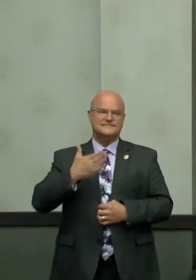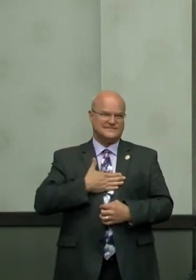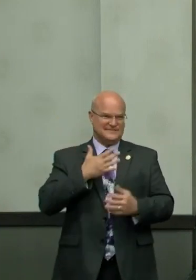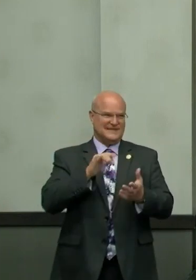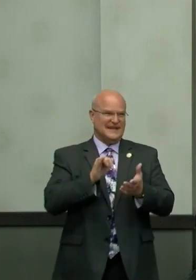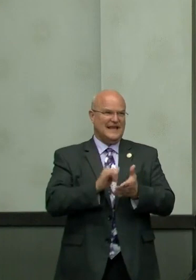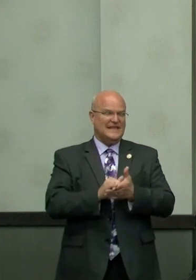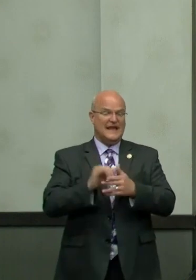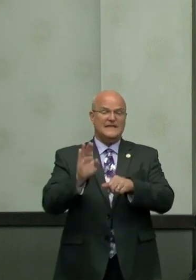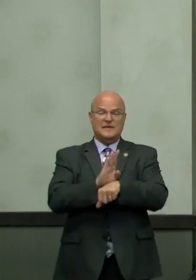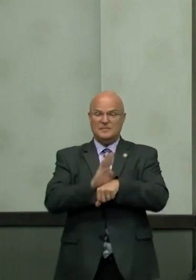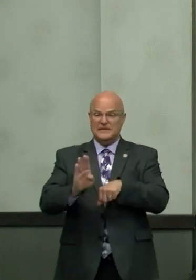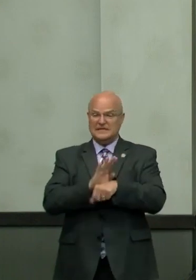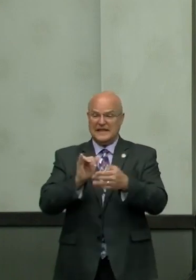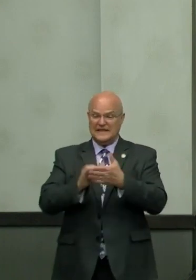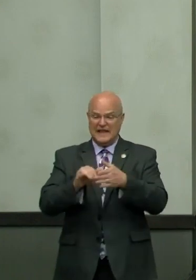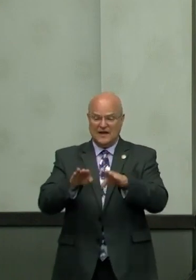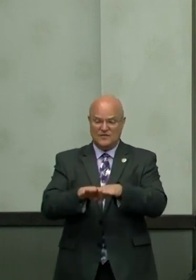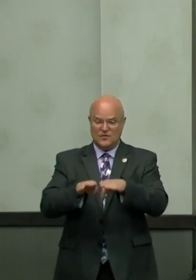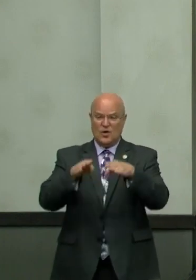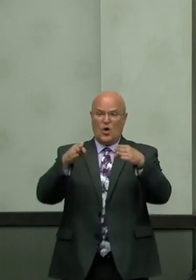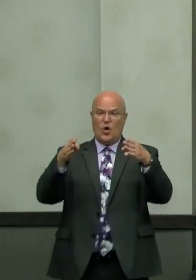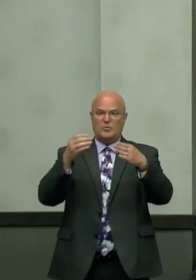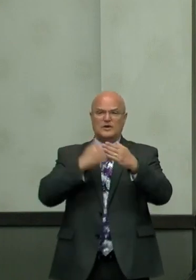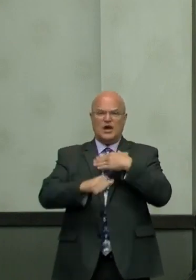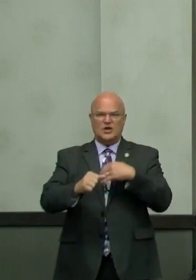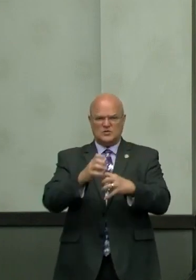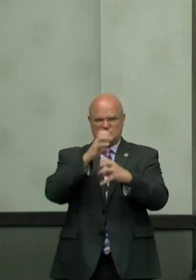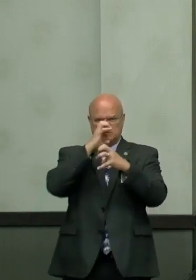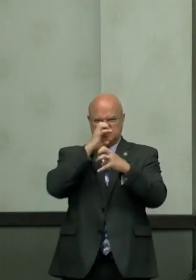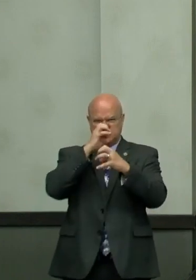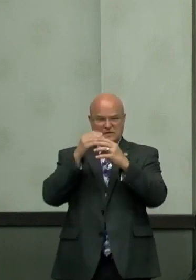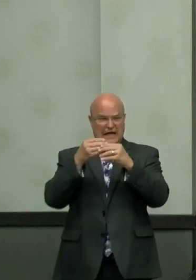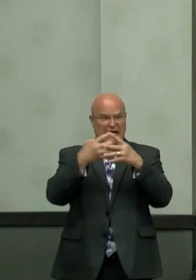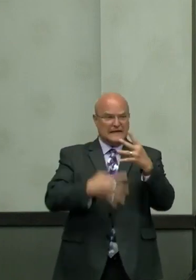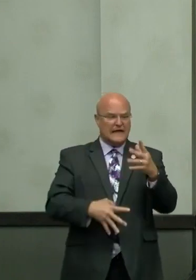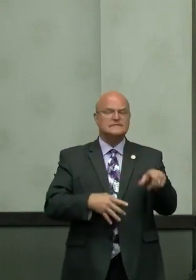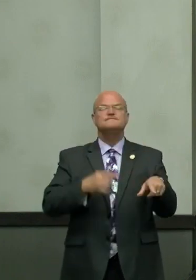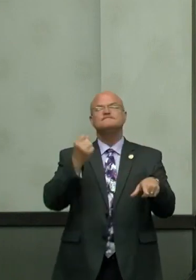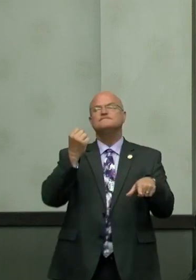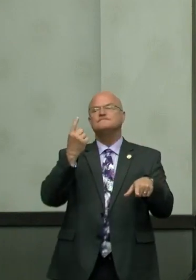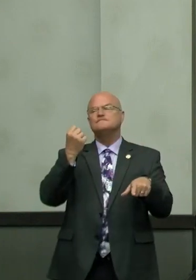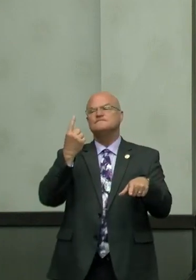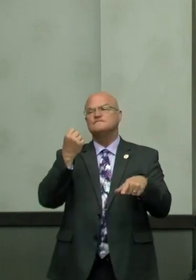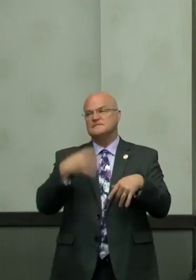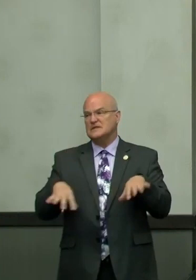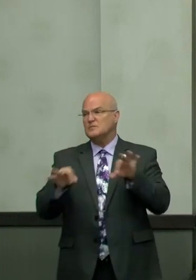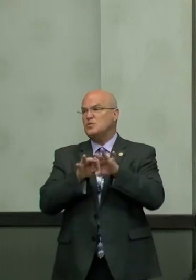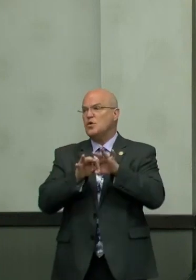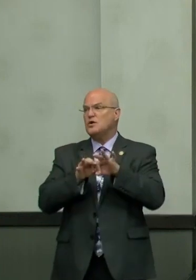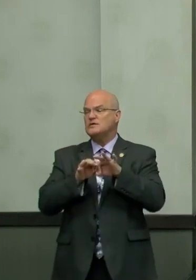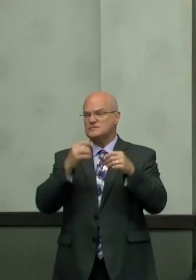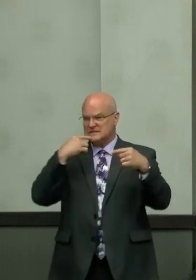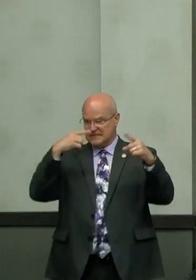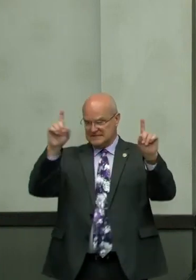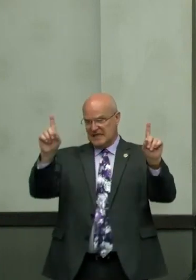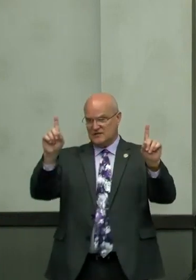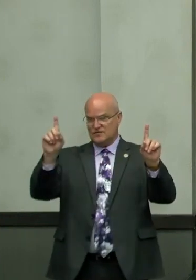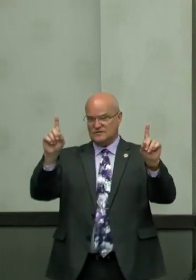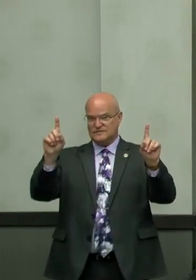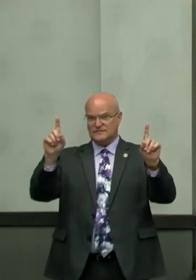that the businesses that have reopened under strict guidelines, they understand how important it is for them to be